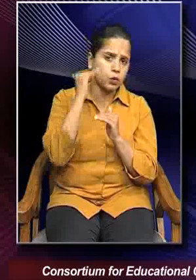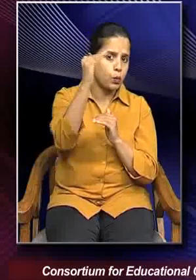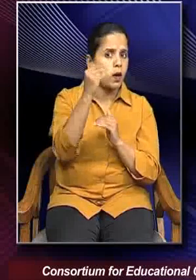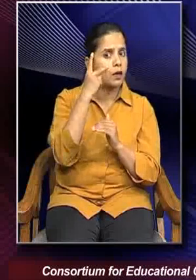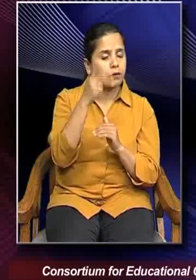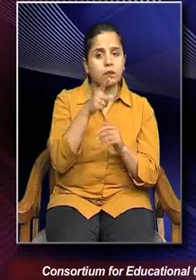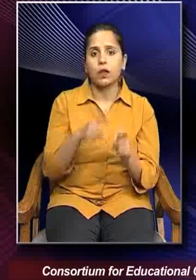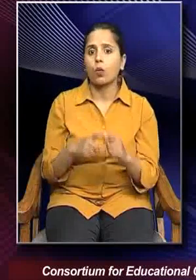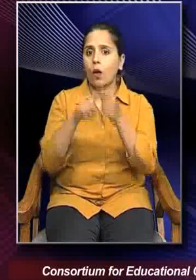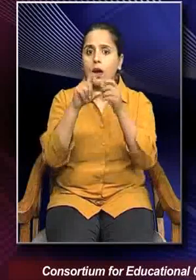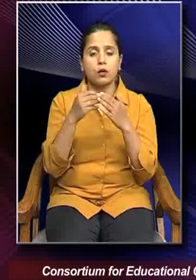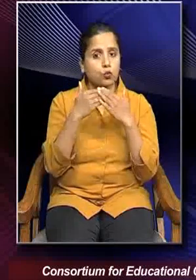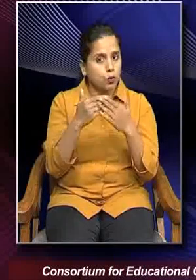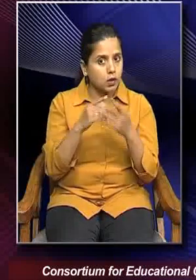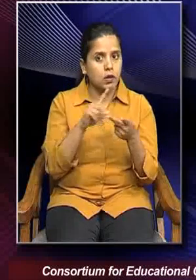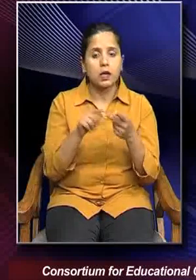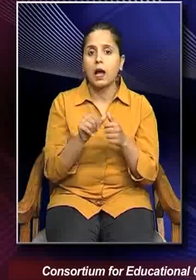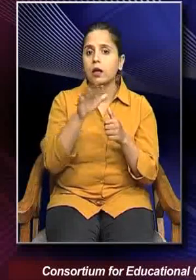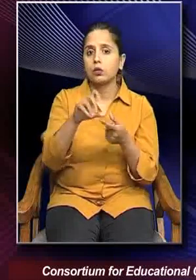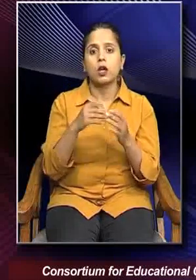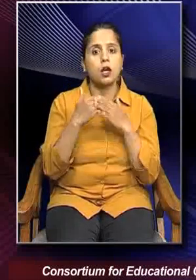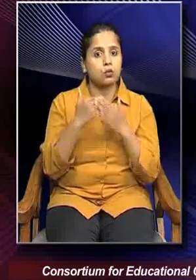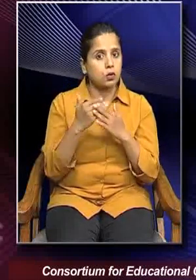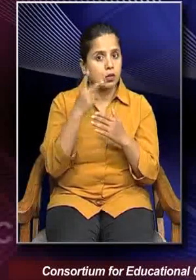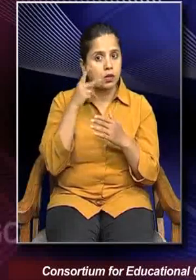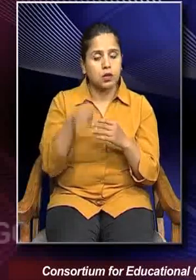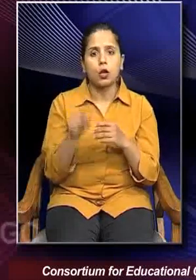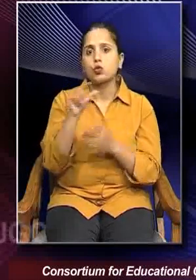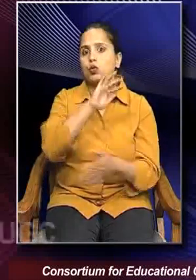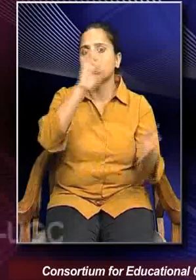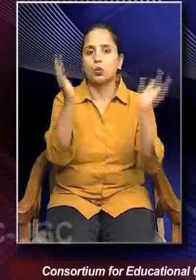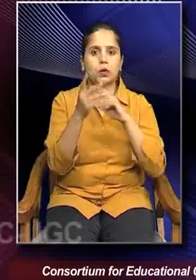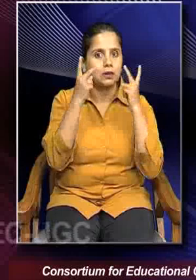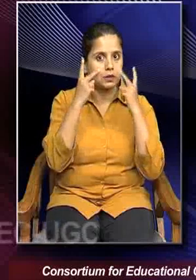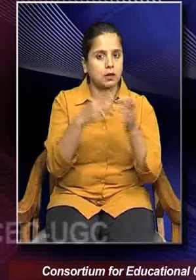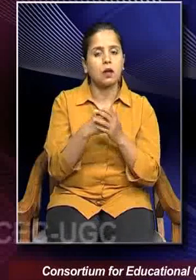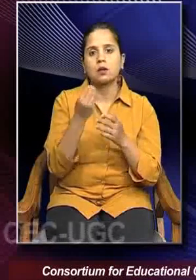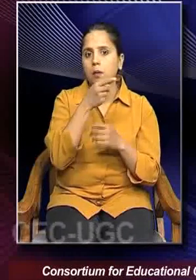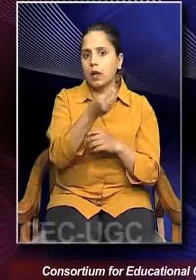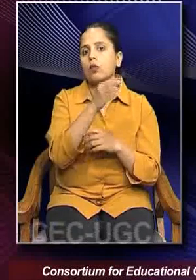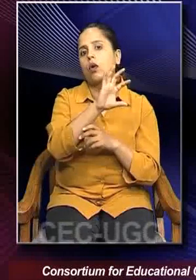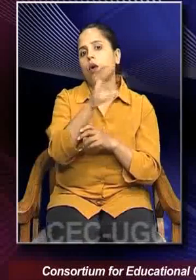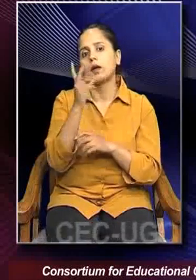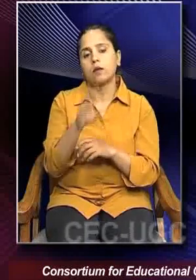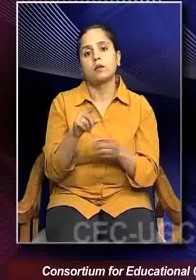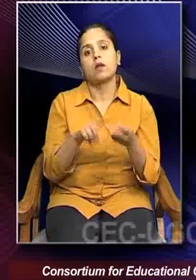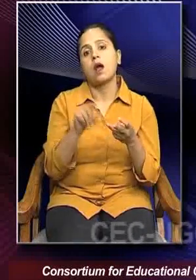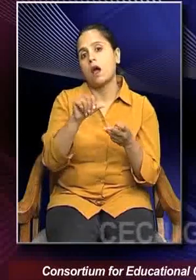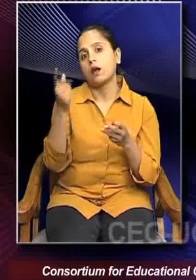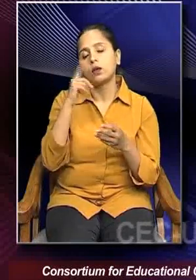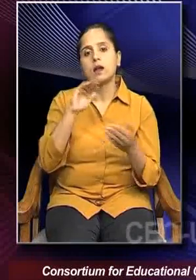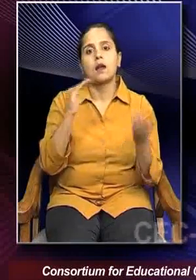So the quality of education and access to education is almost universal in some of these countries. On the other hand, if you